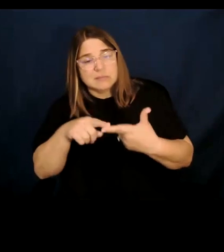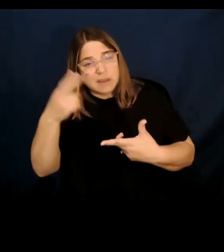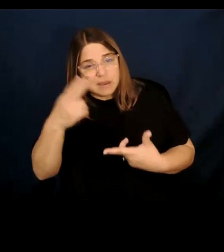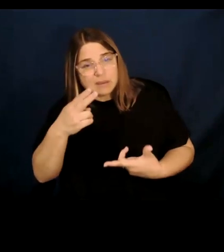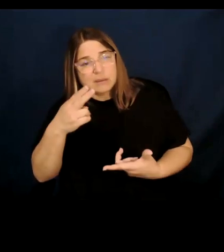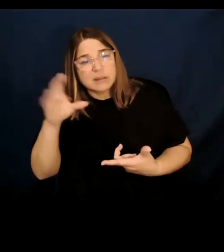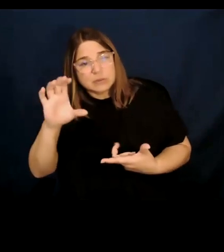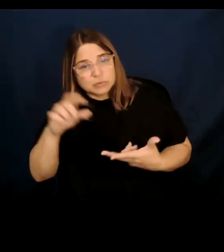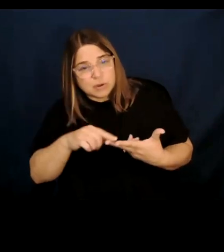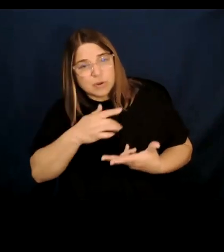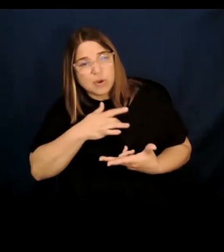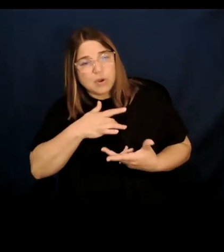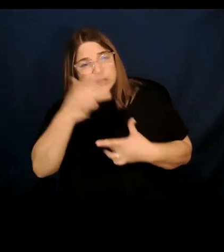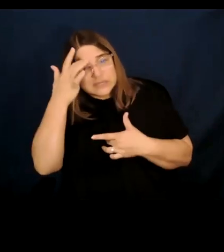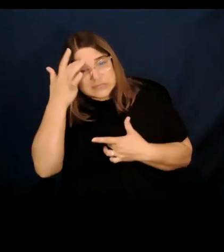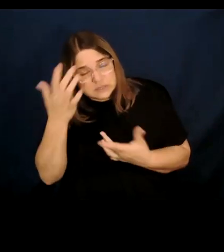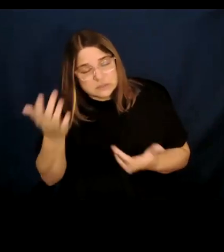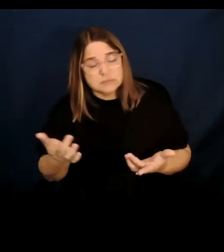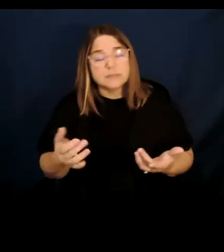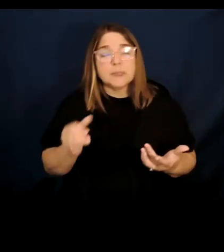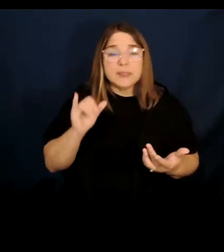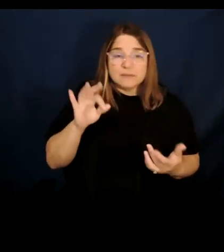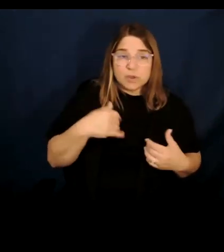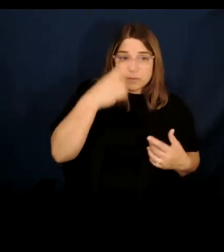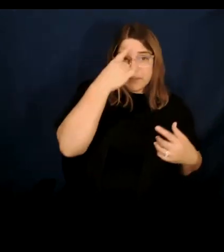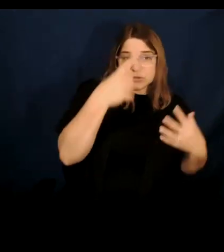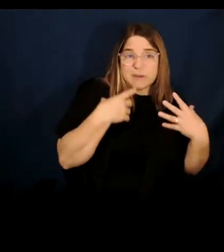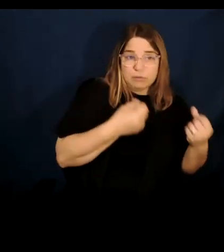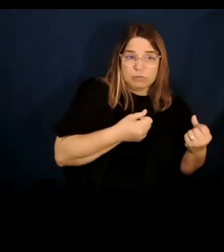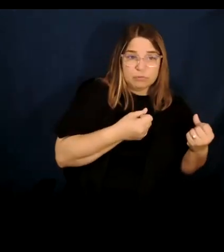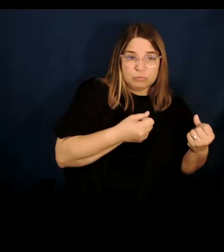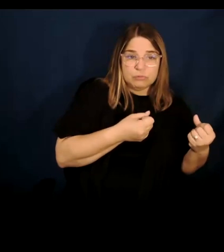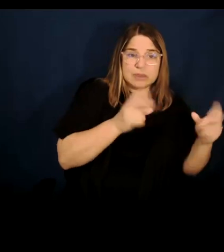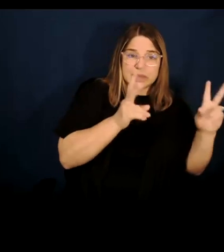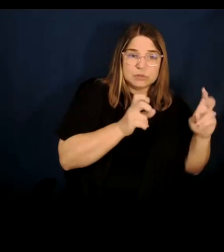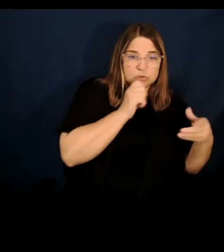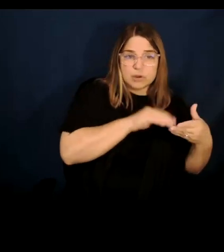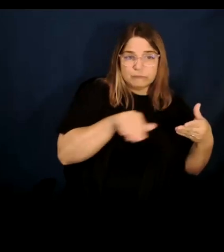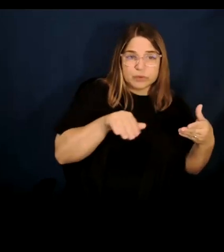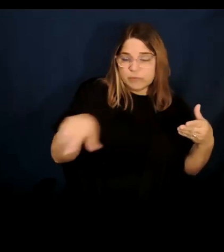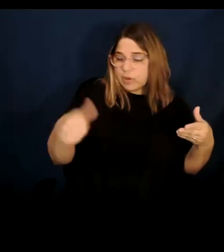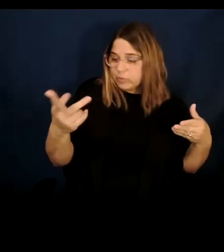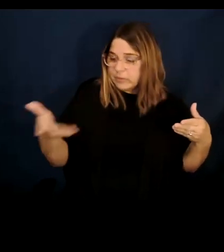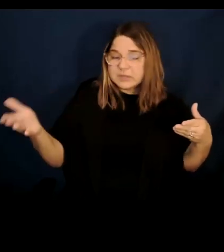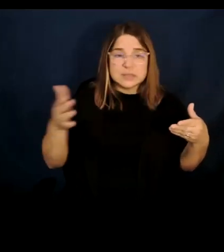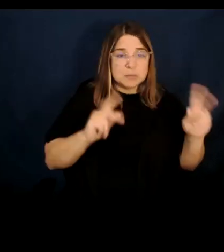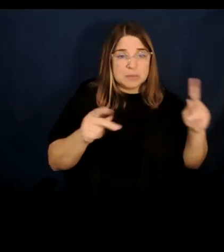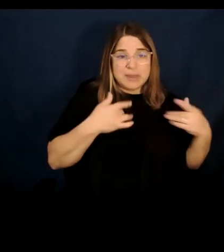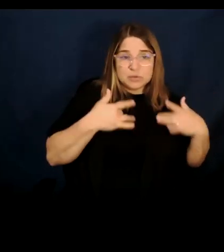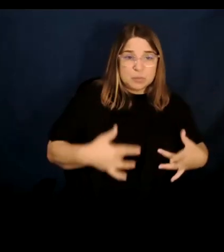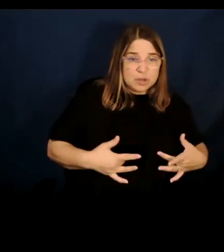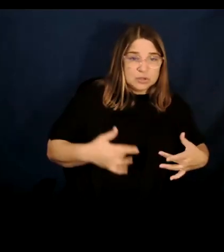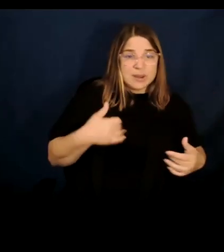the thing to focus here, is that if you have a mental health issue, it doesn't forgive you from other things. People that have depression, they still have cholesterol